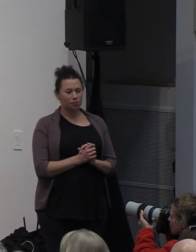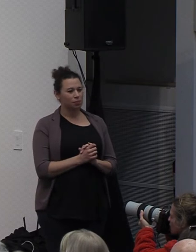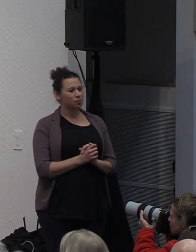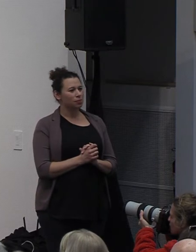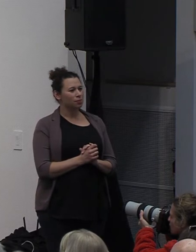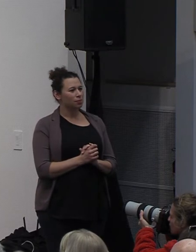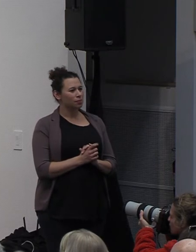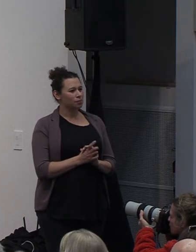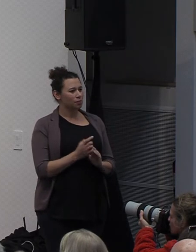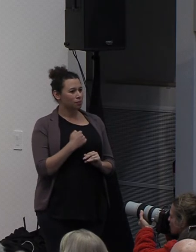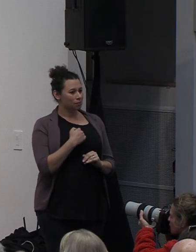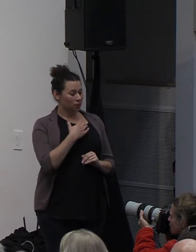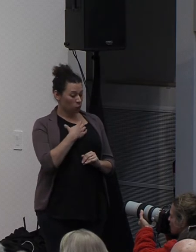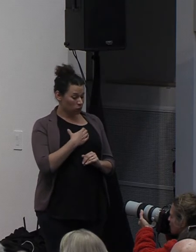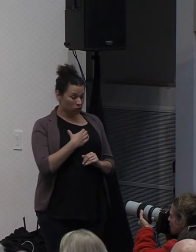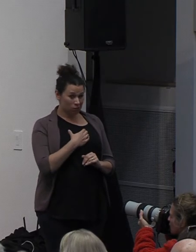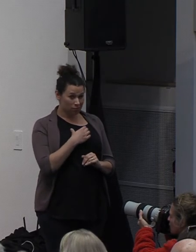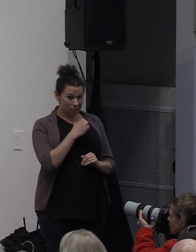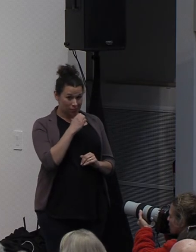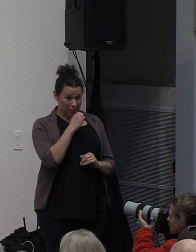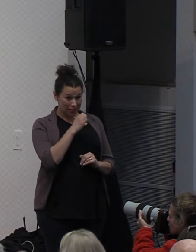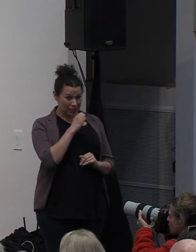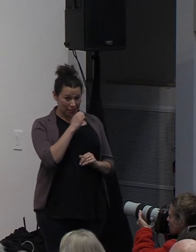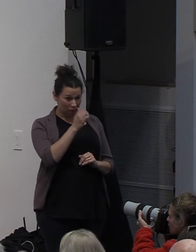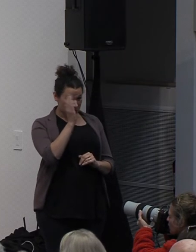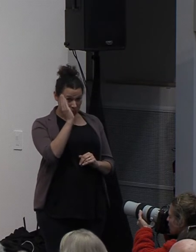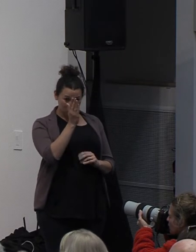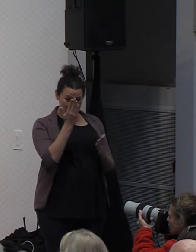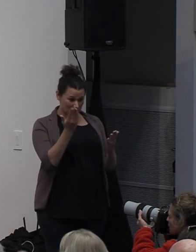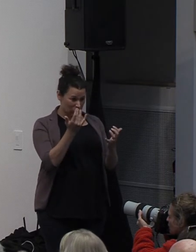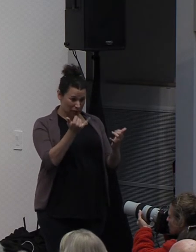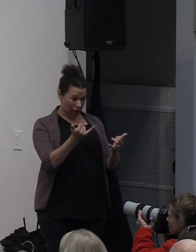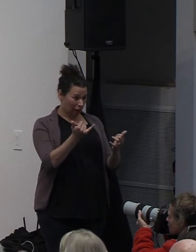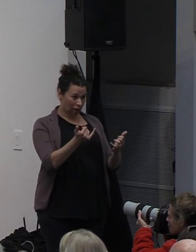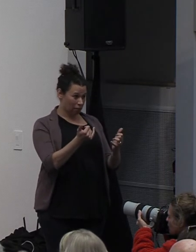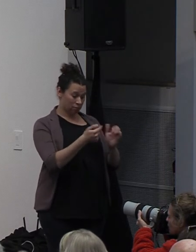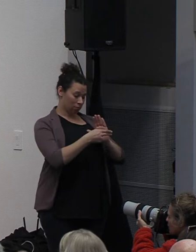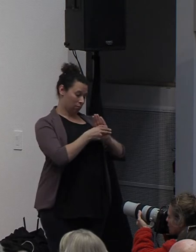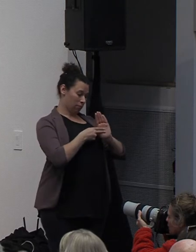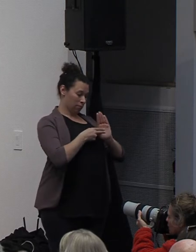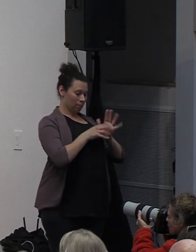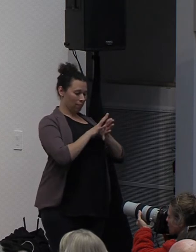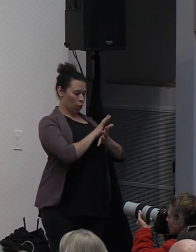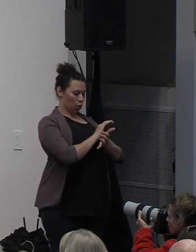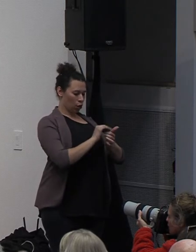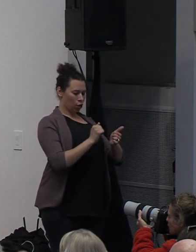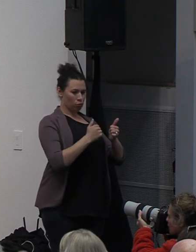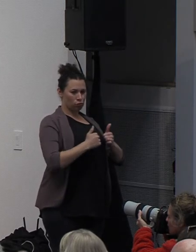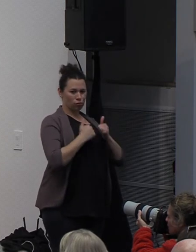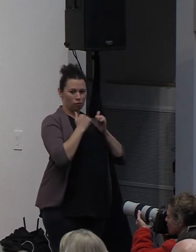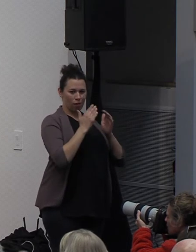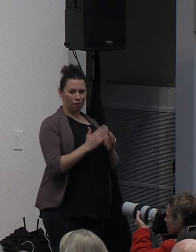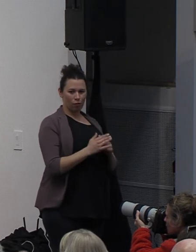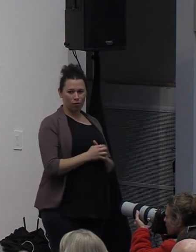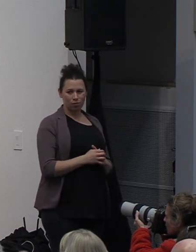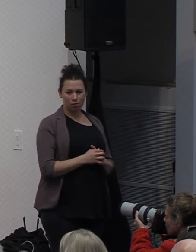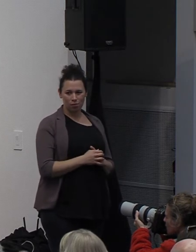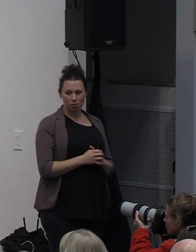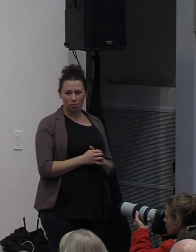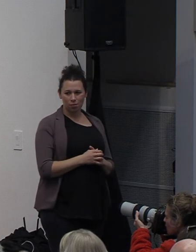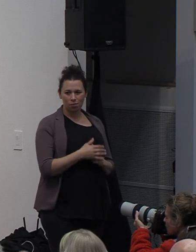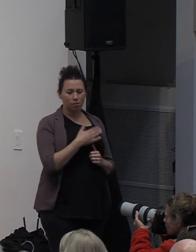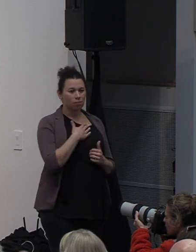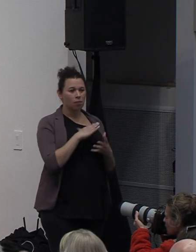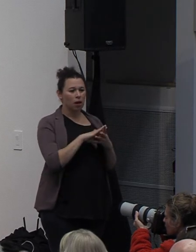I wish that I was not speaking here today as a Holocaust survivor. My story is only of